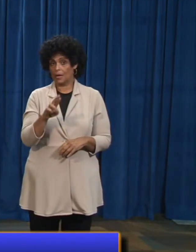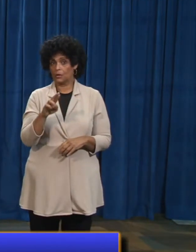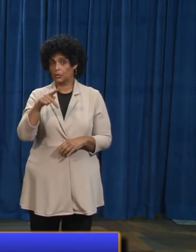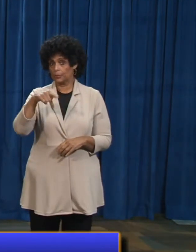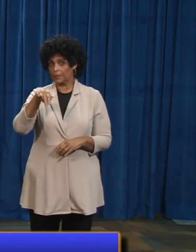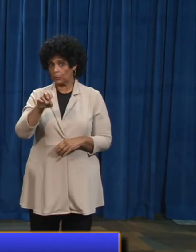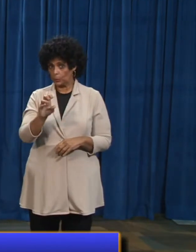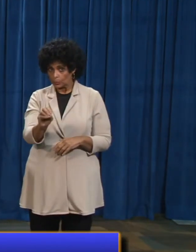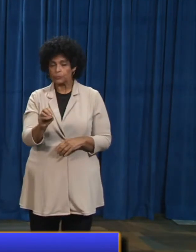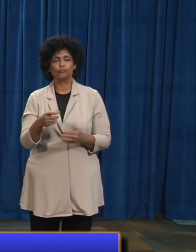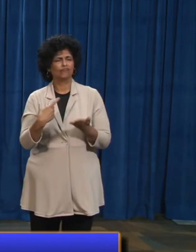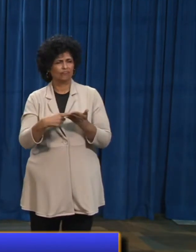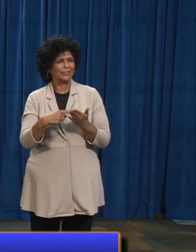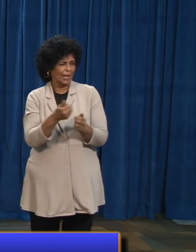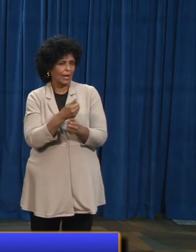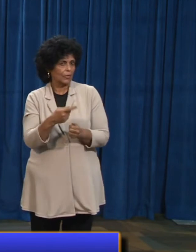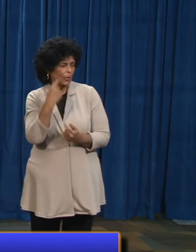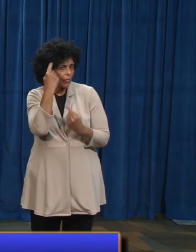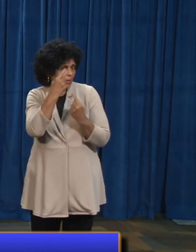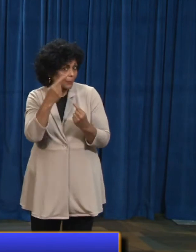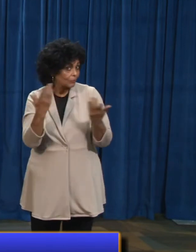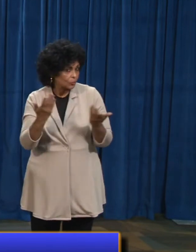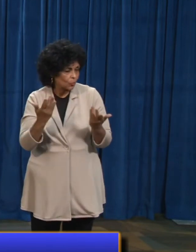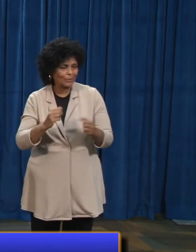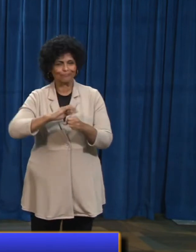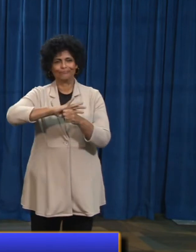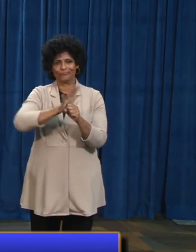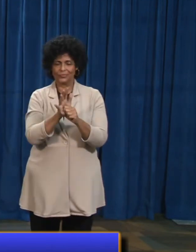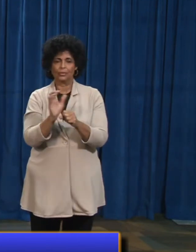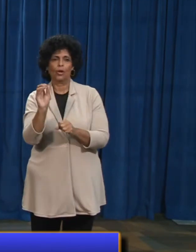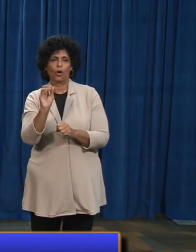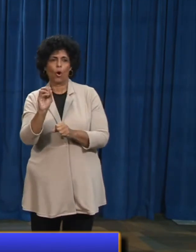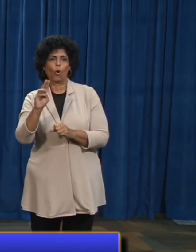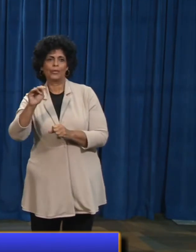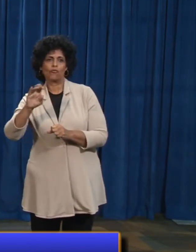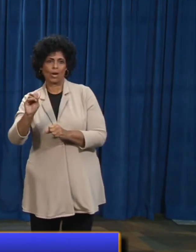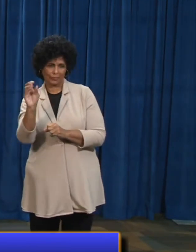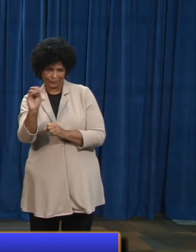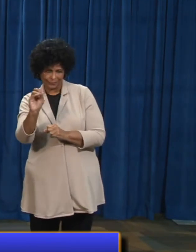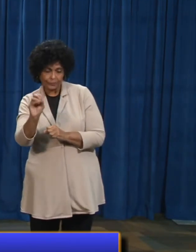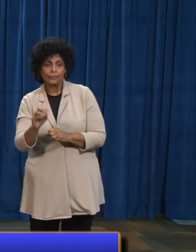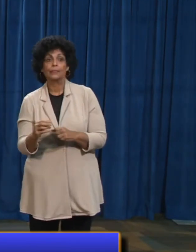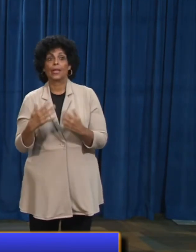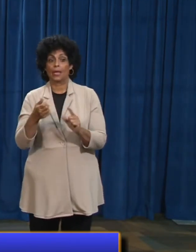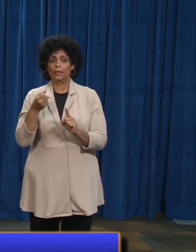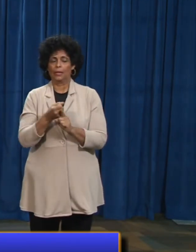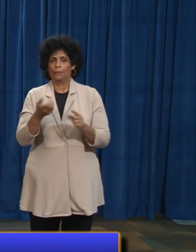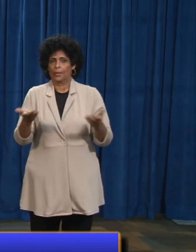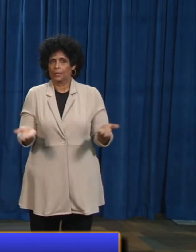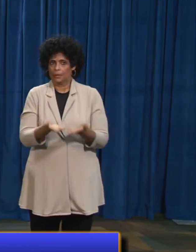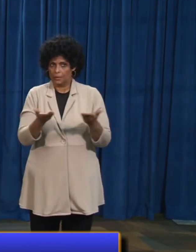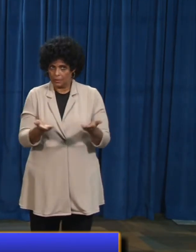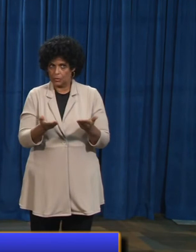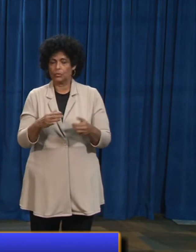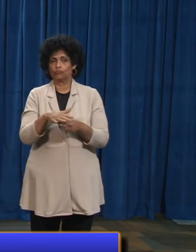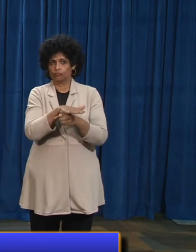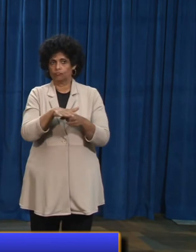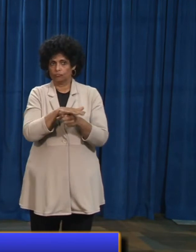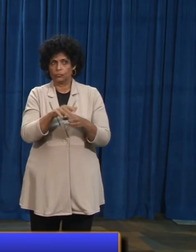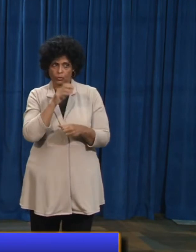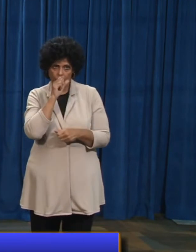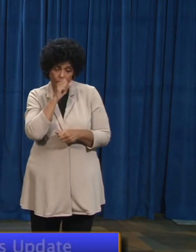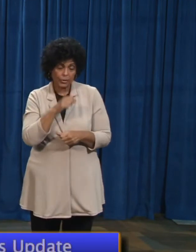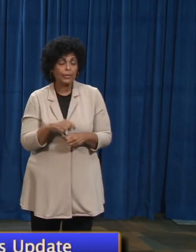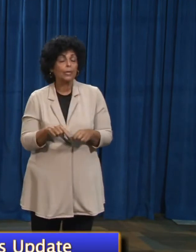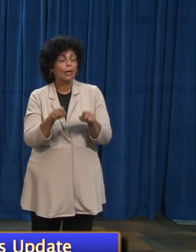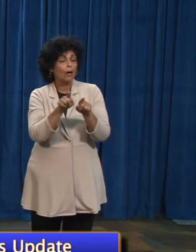what is on everyone's mind, the Omicron variant, where we are seeing it, and its impact here in Orange County. In this conversation, the mayor